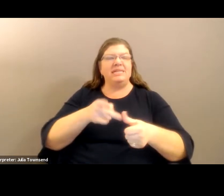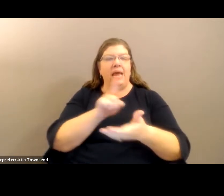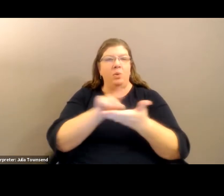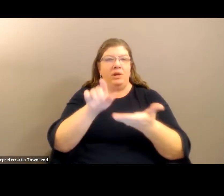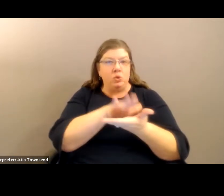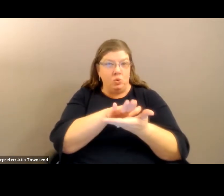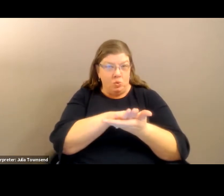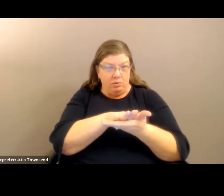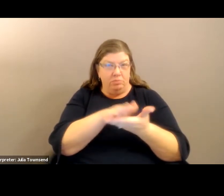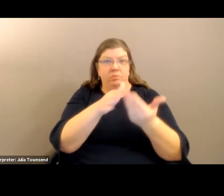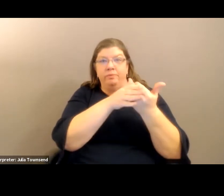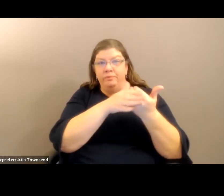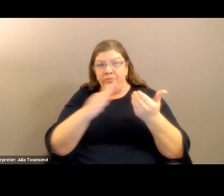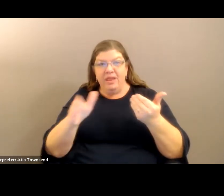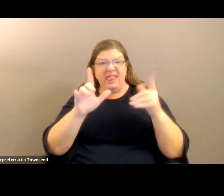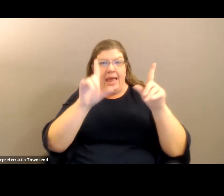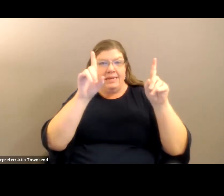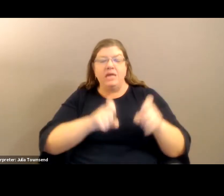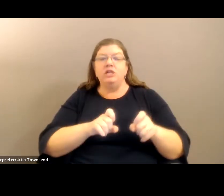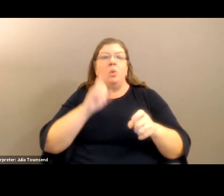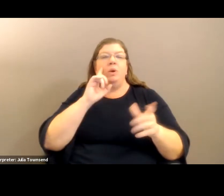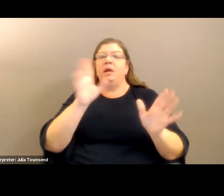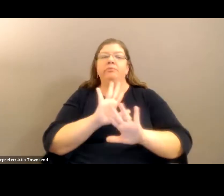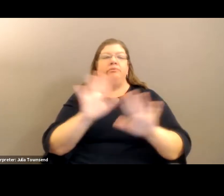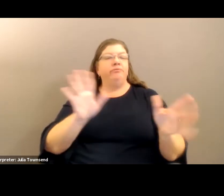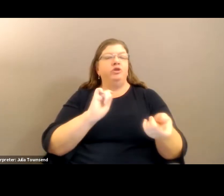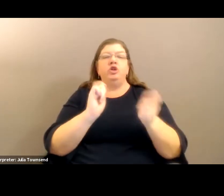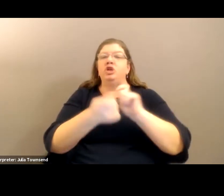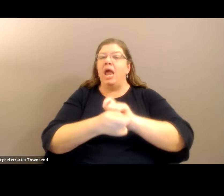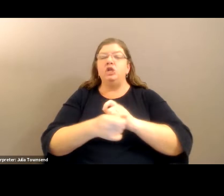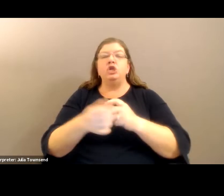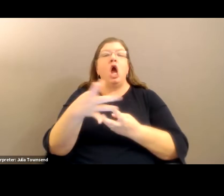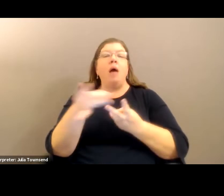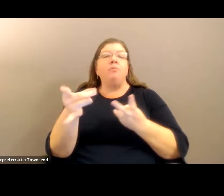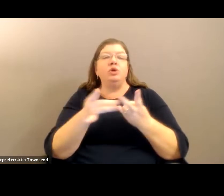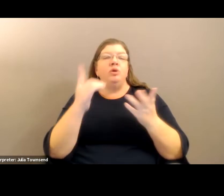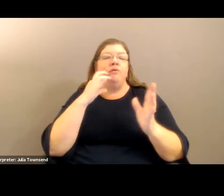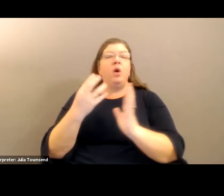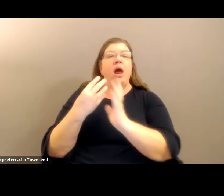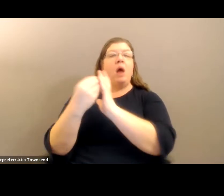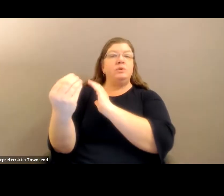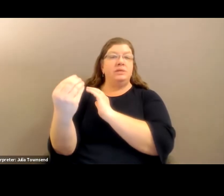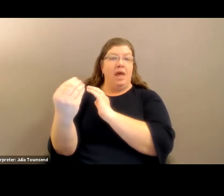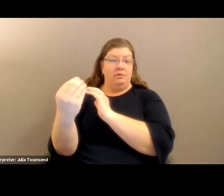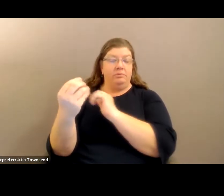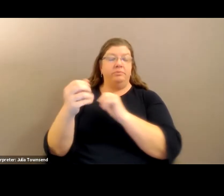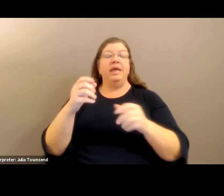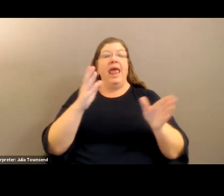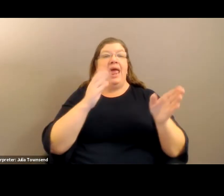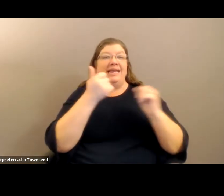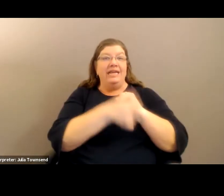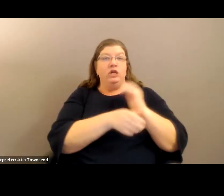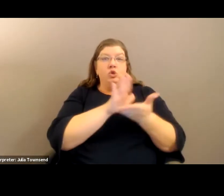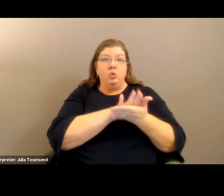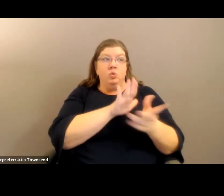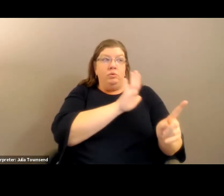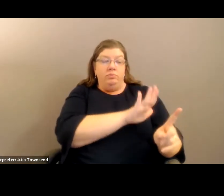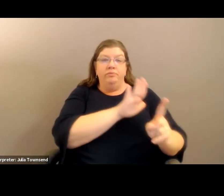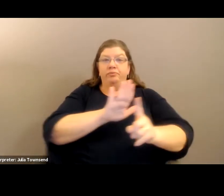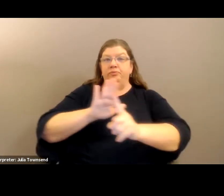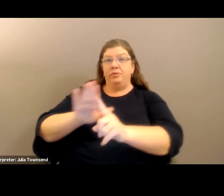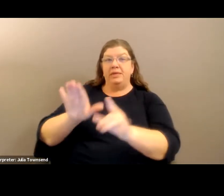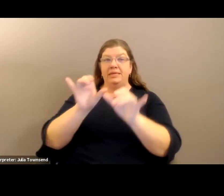after that testing, we took it down and made it optional. And individual schools are working in their